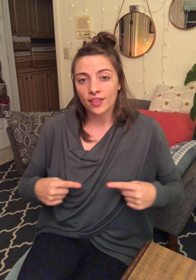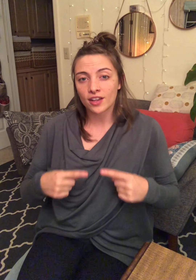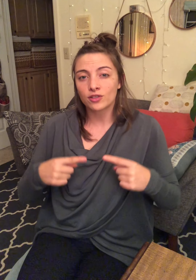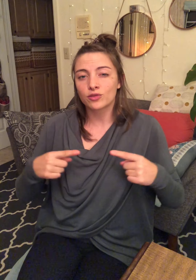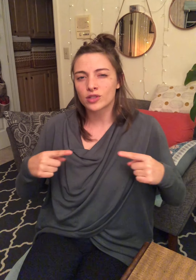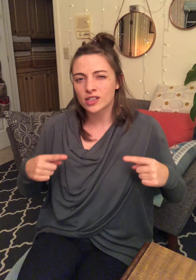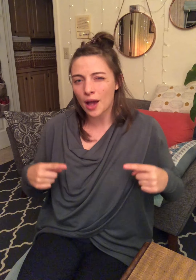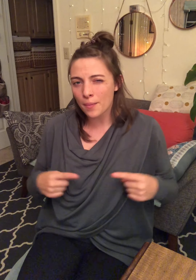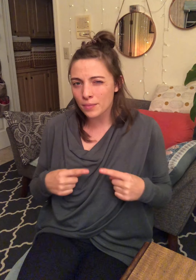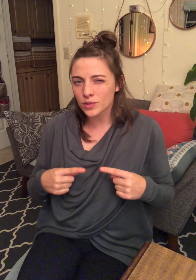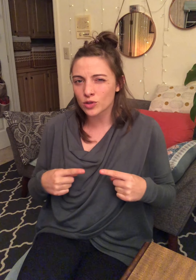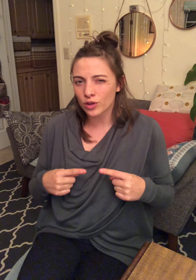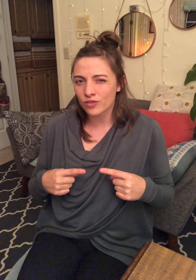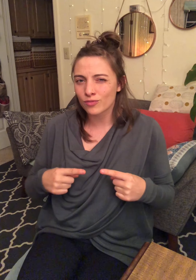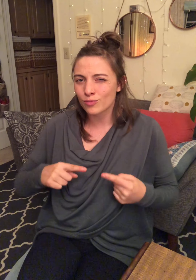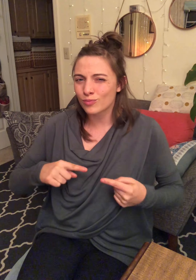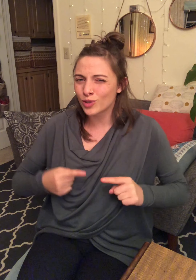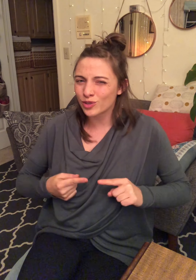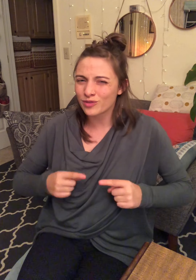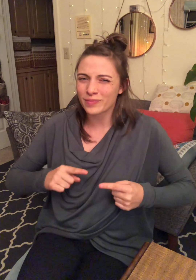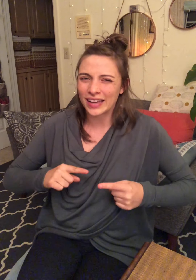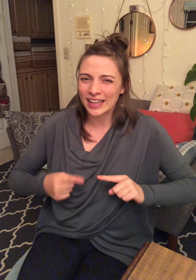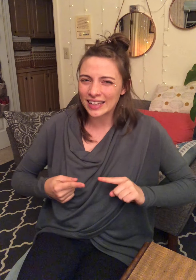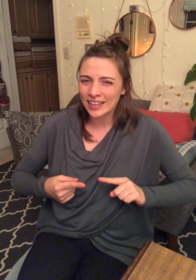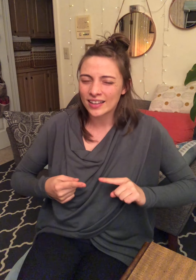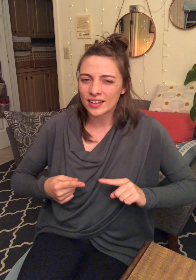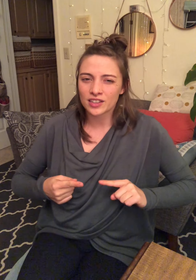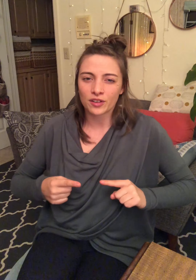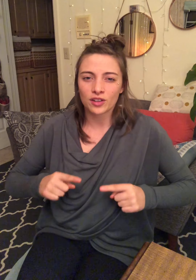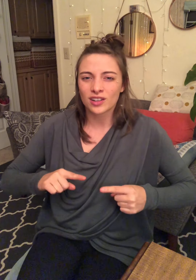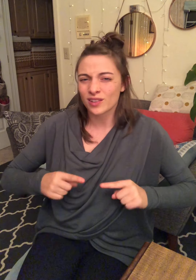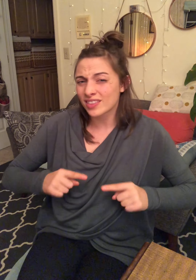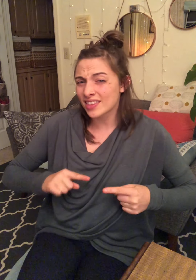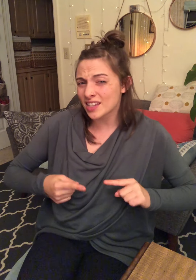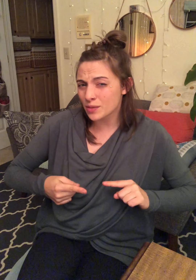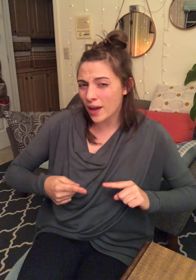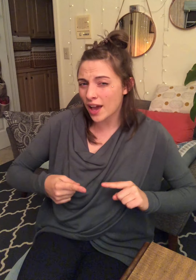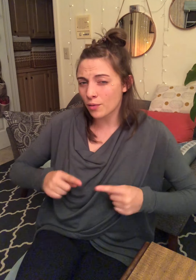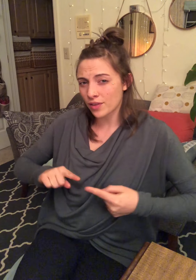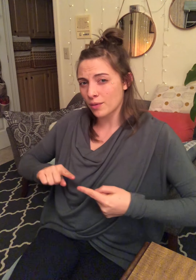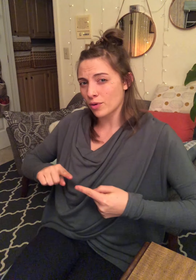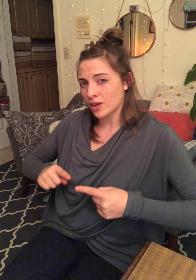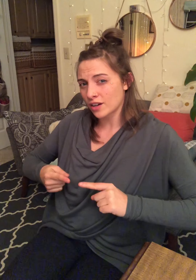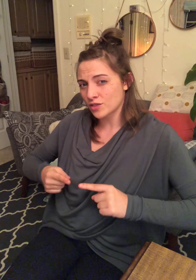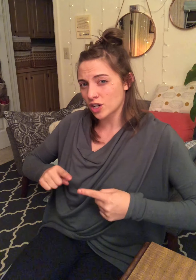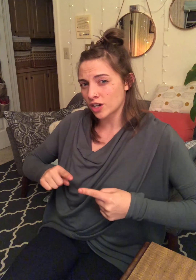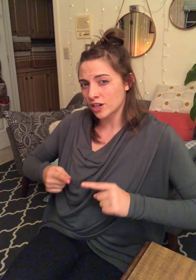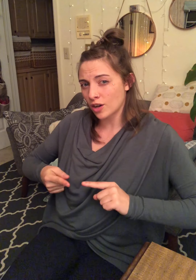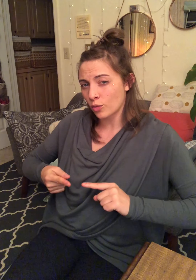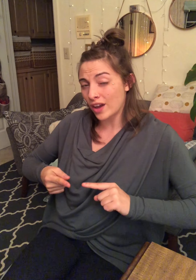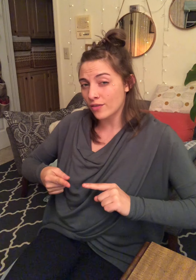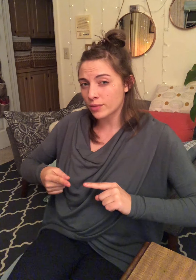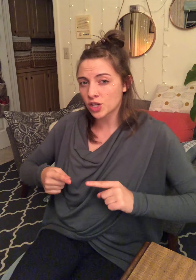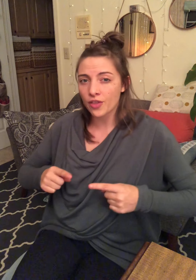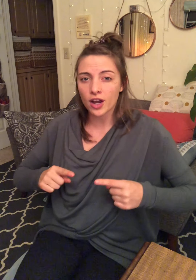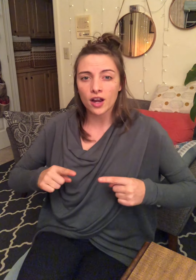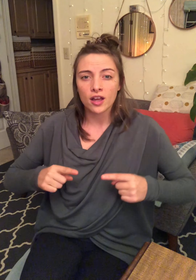do some sort of movement. So you can do it this way, where they both kind of turn away from each other.